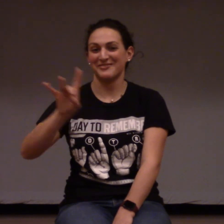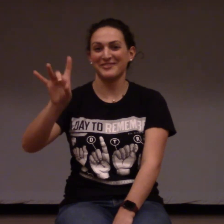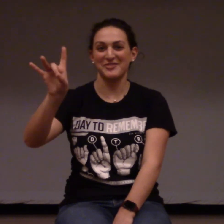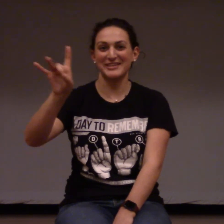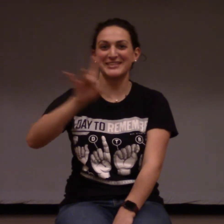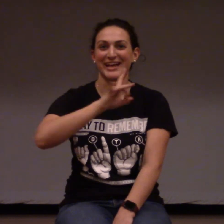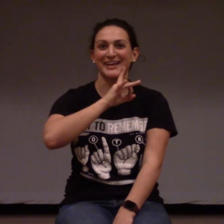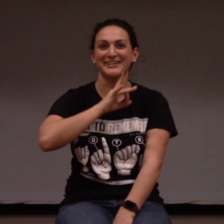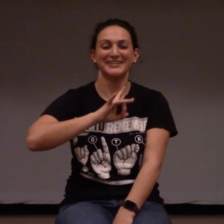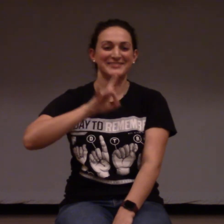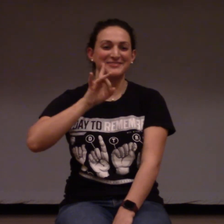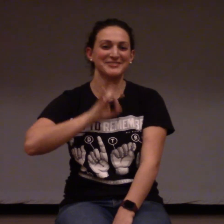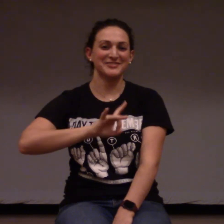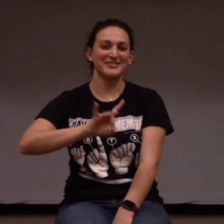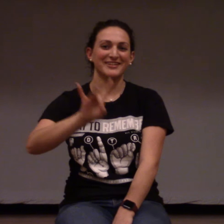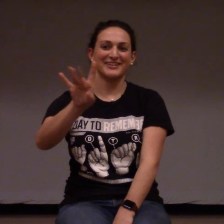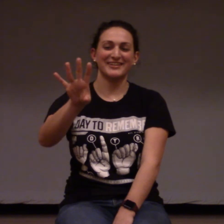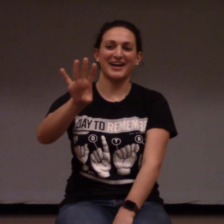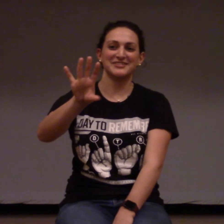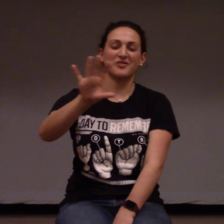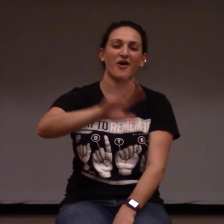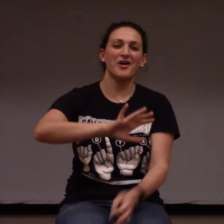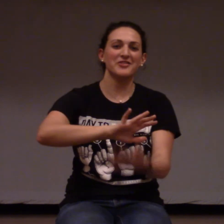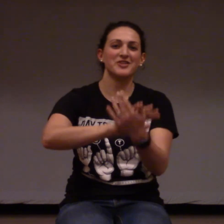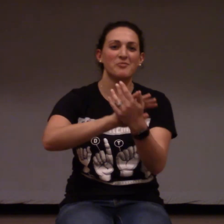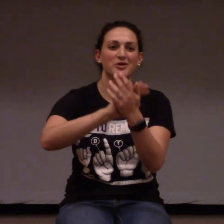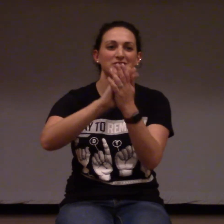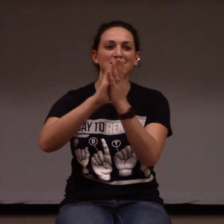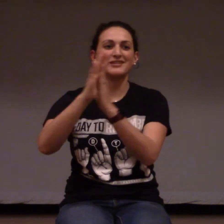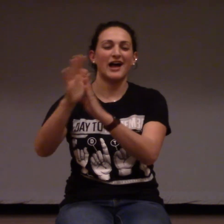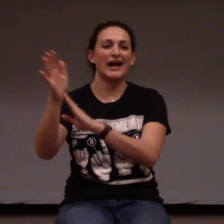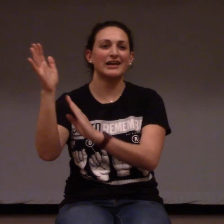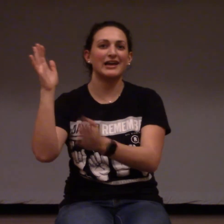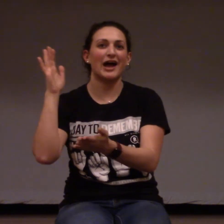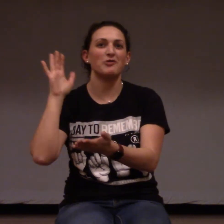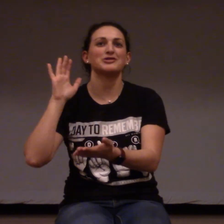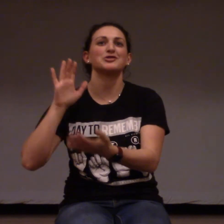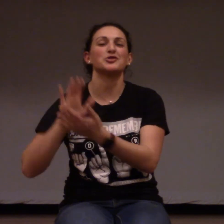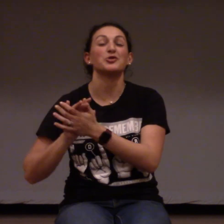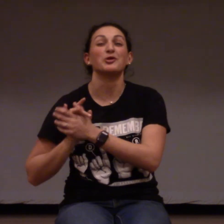We'll get to that. I We'll just do, wanted to say yeah, this. so all the numbers, I can count to